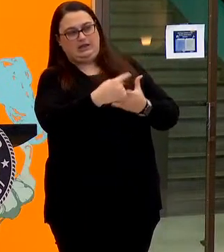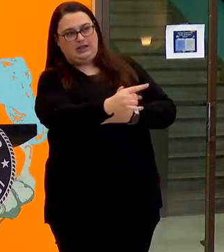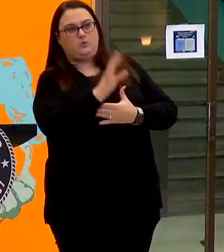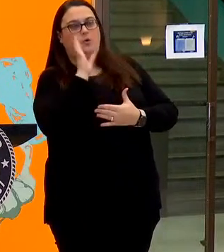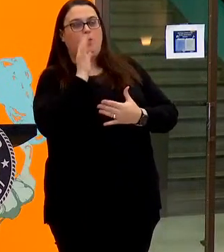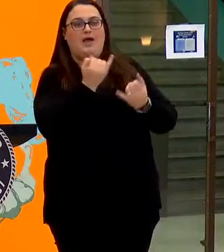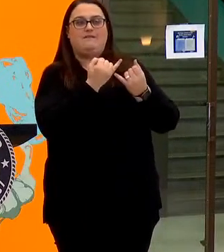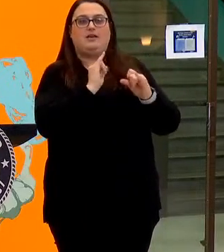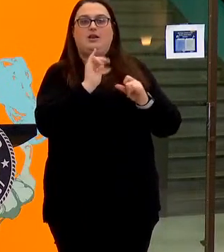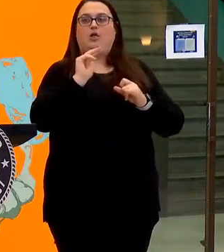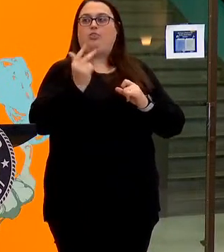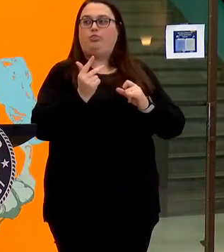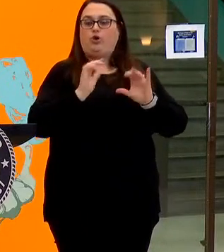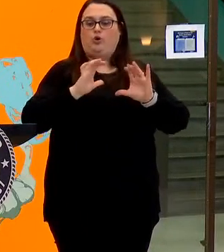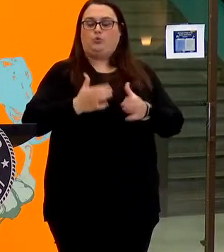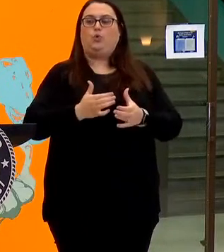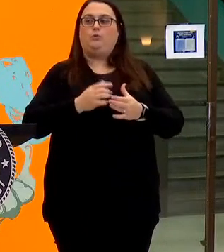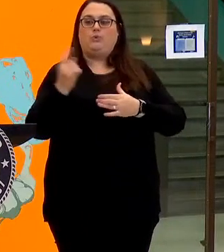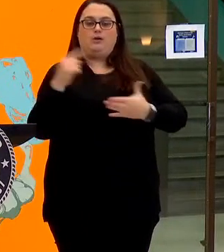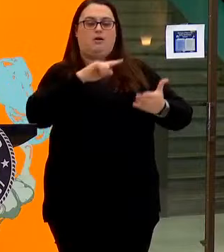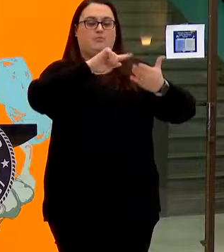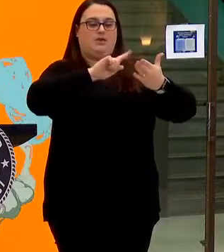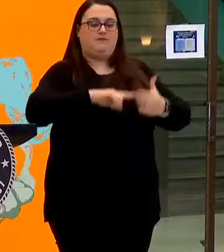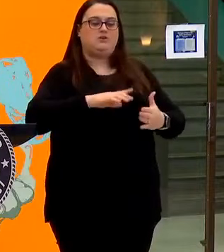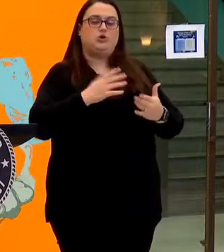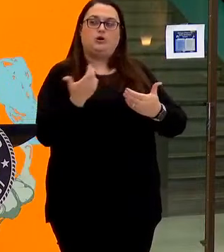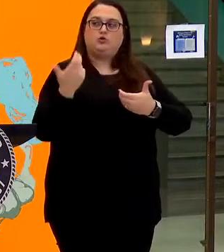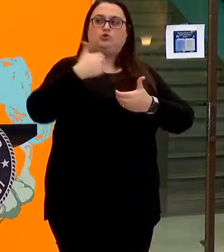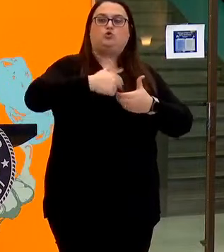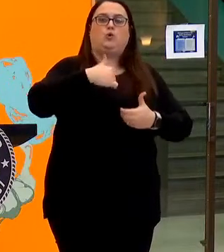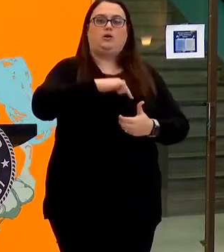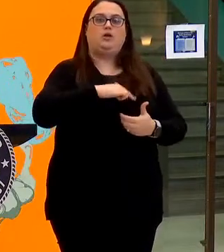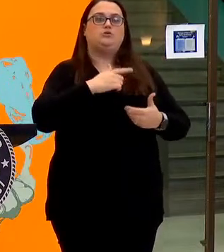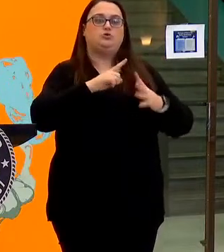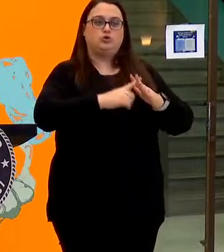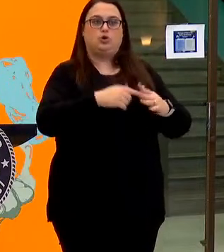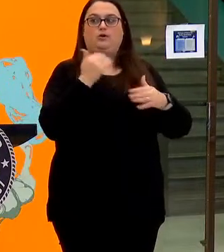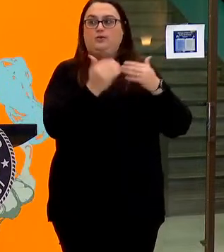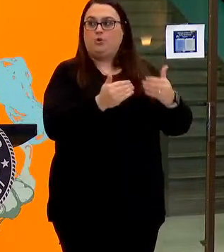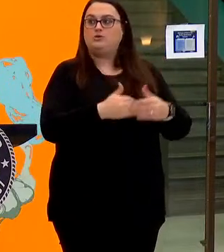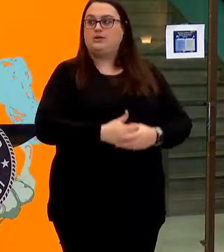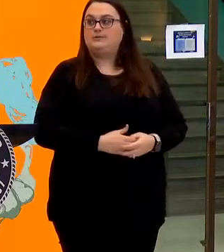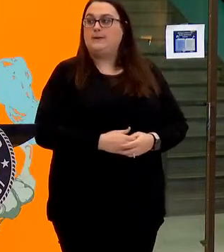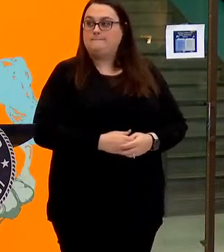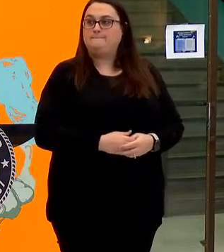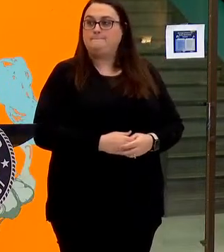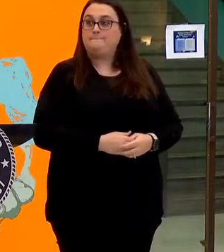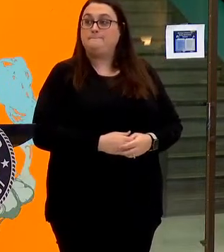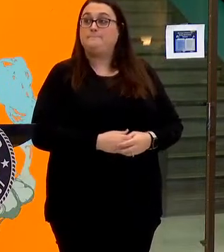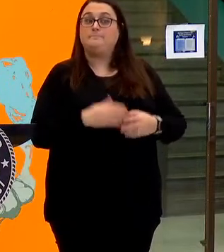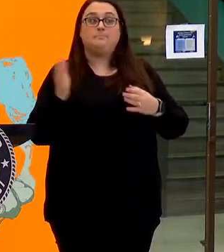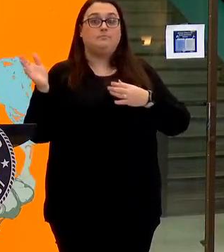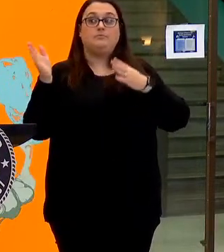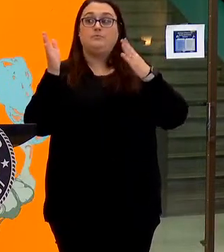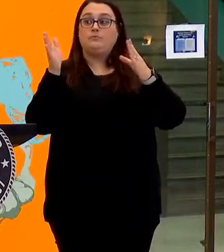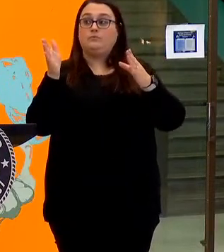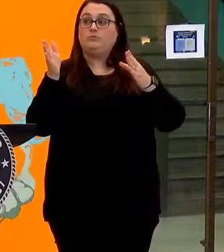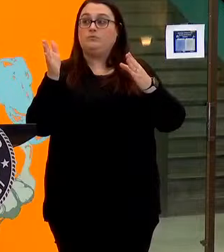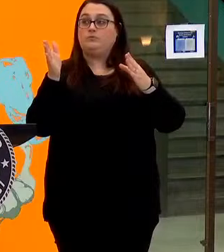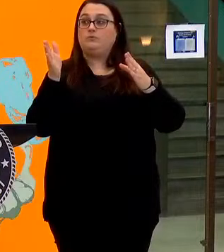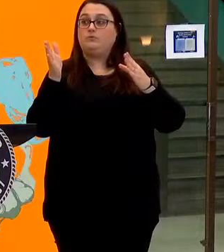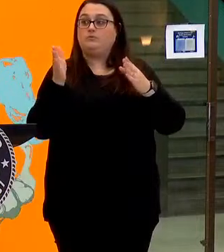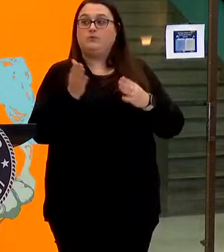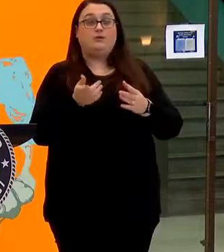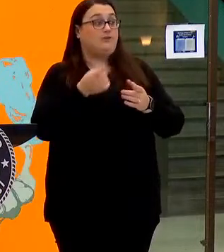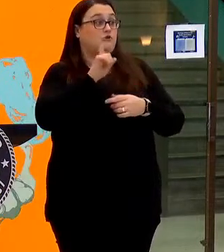an independent third-party investigator on board to start that process for us. Next? Next question. I was